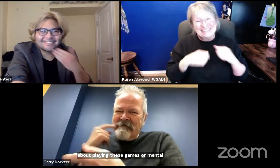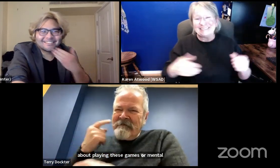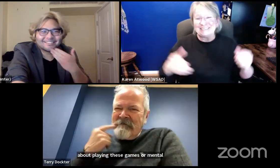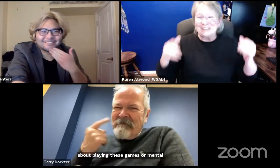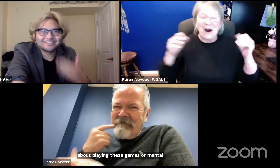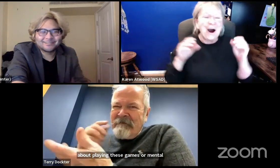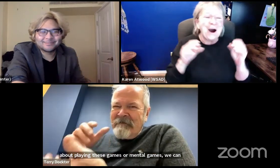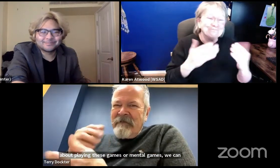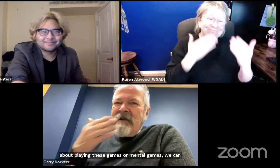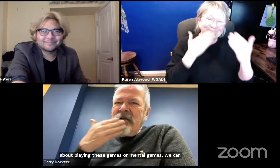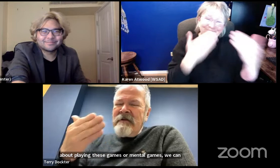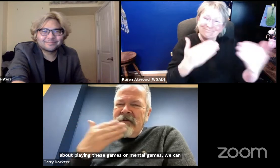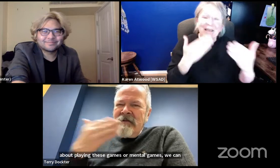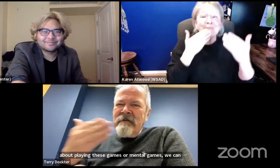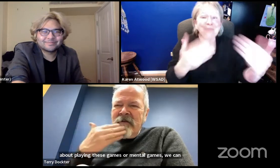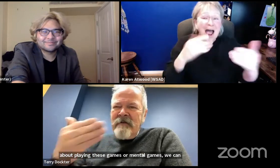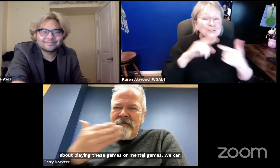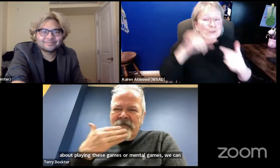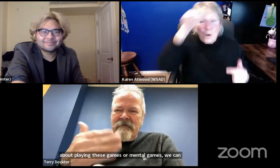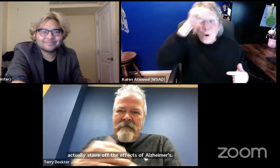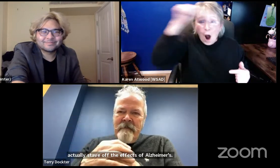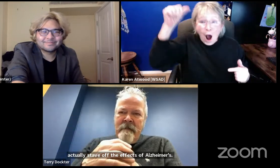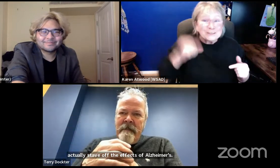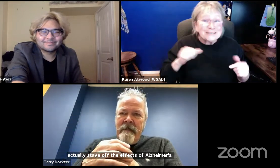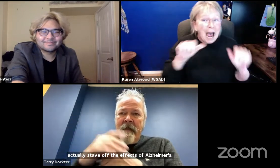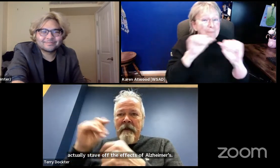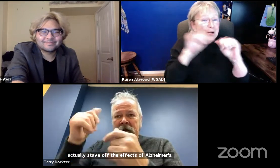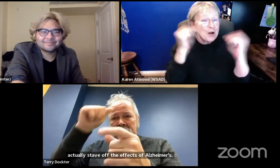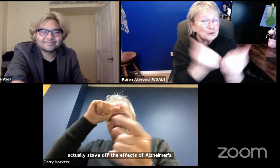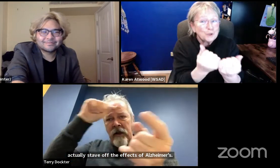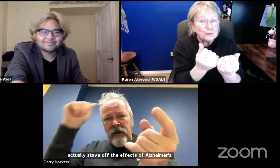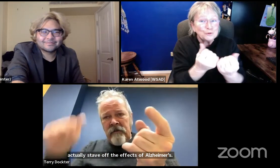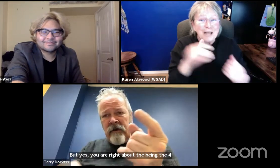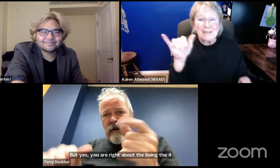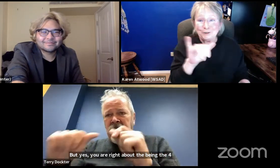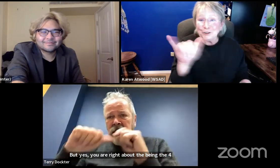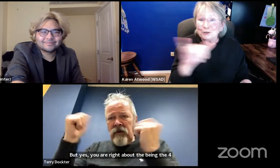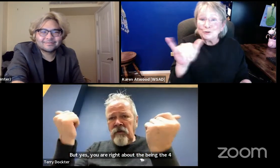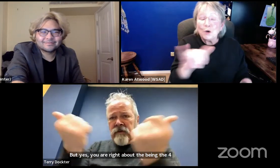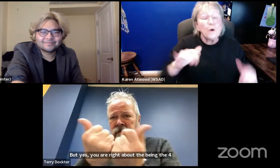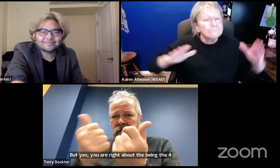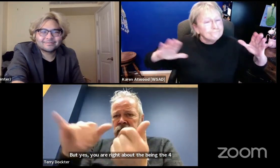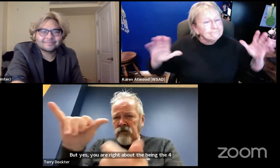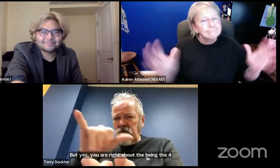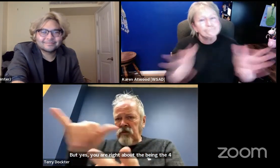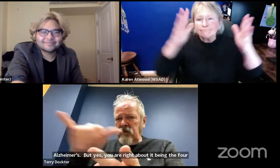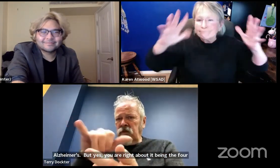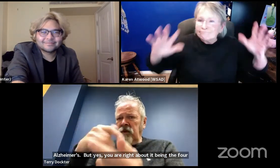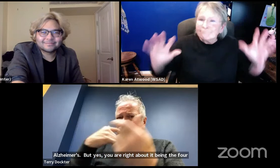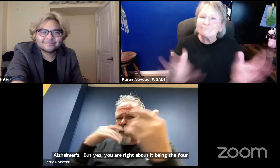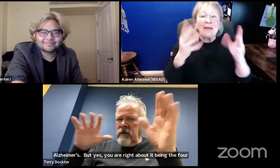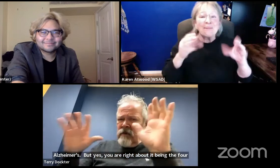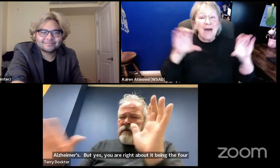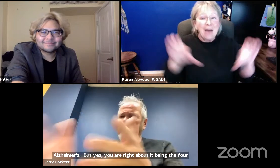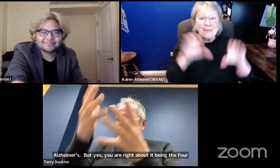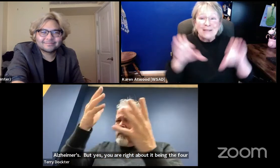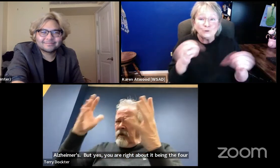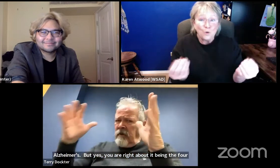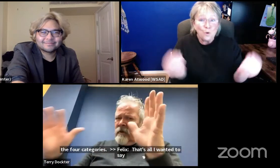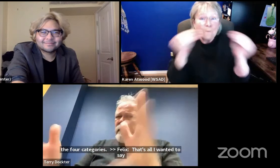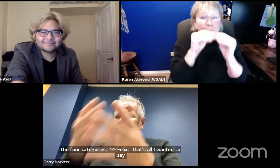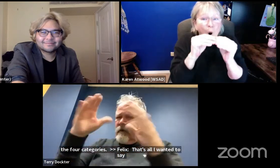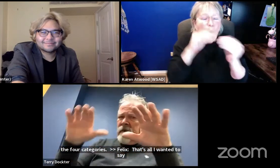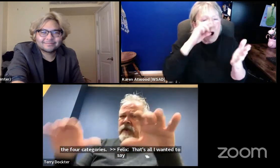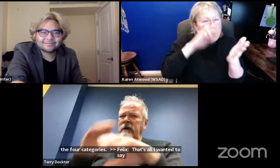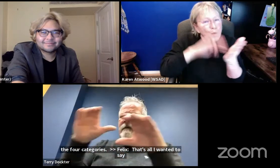doctor. Tyler says, thank you so much. Karen says, thank you, everybody. Thank you so much. And thank you to the Alzheimer's Association for all